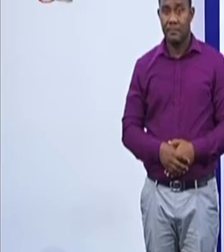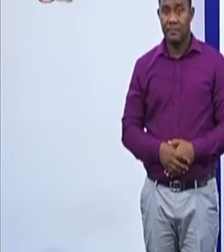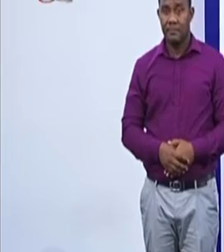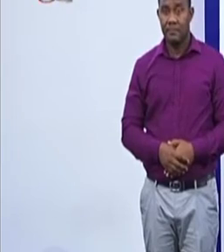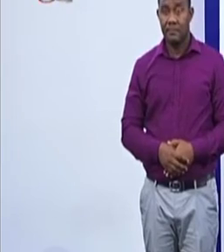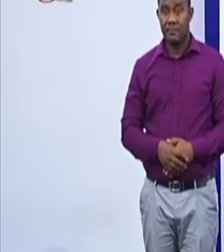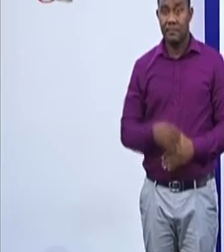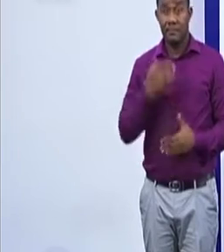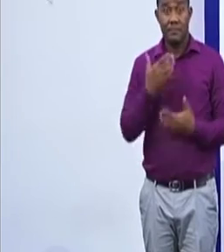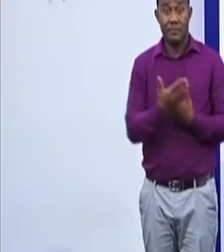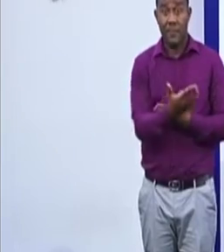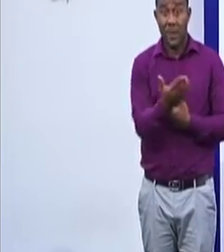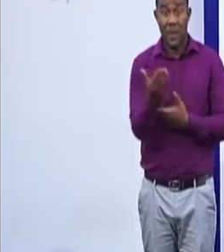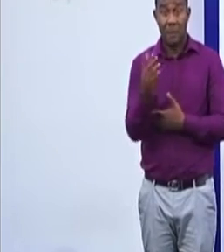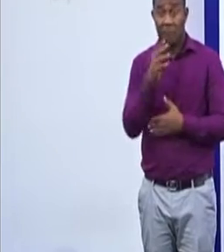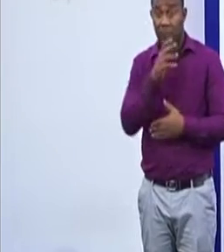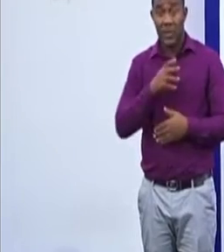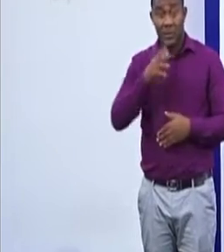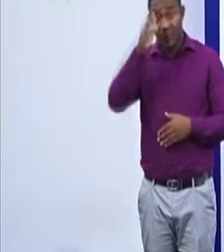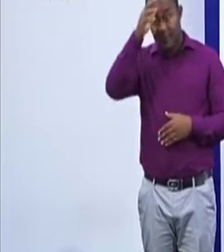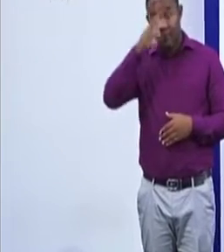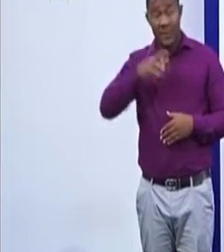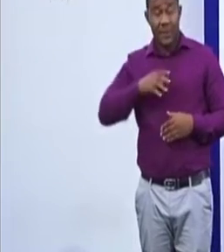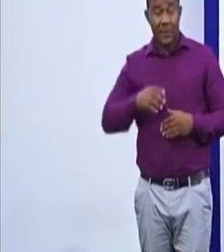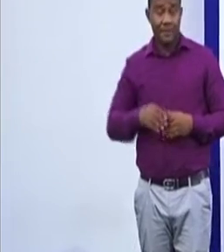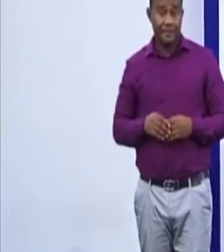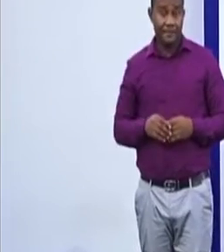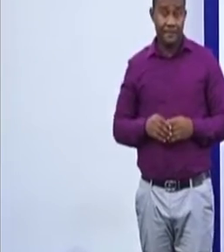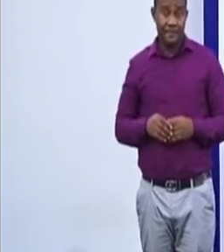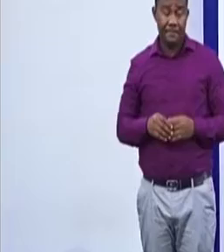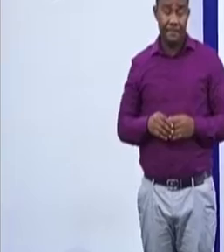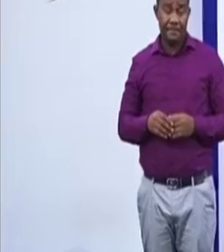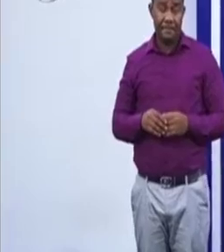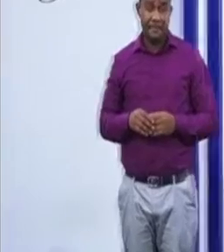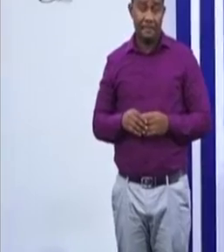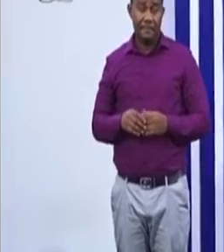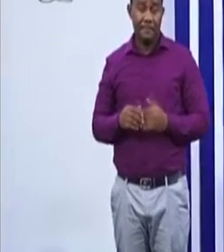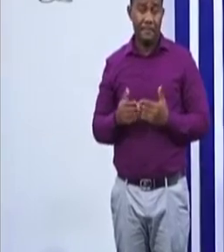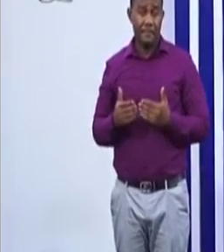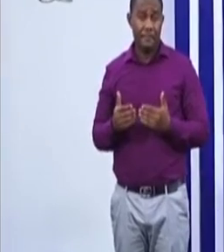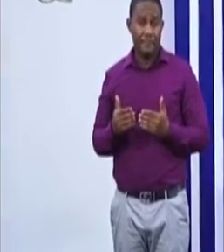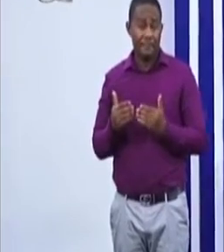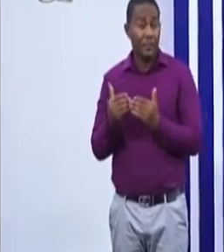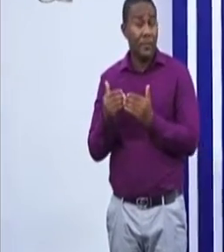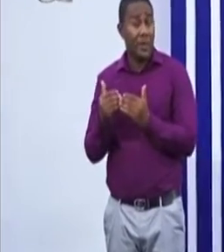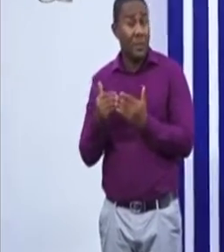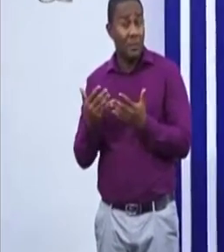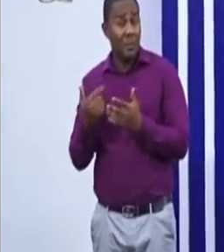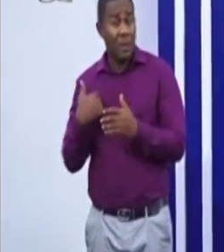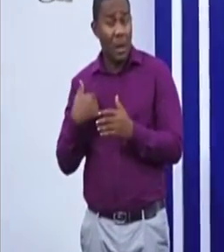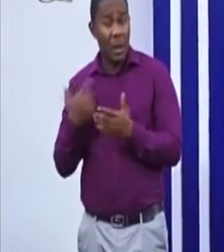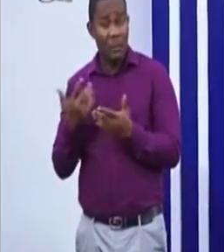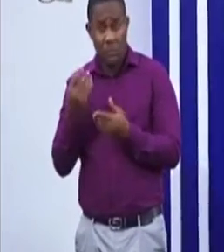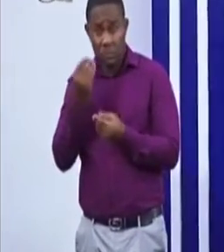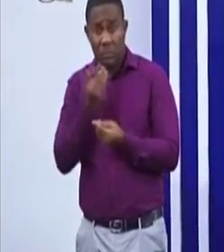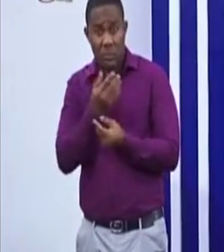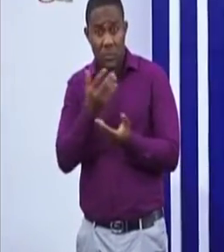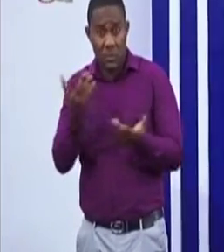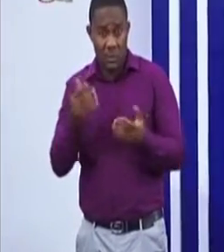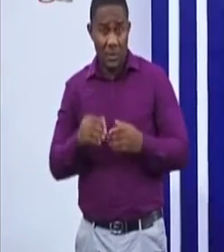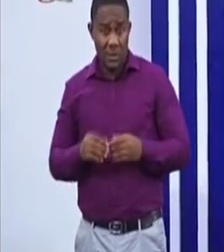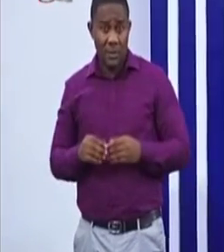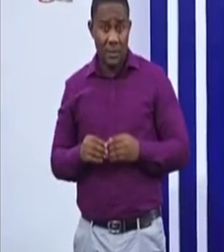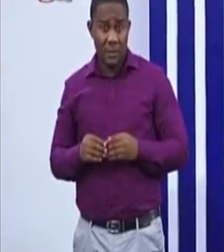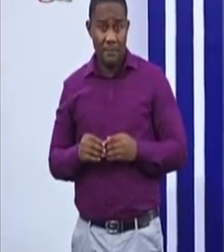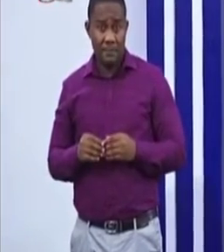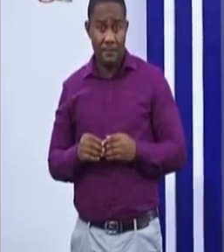Good morning, ladies and gentlemen. And before I come to the app, I'd like to share a few things about what